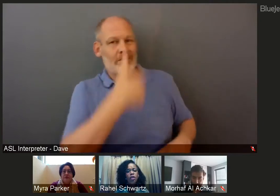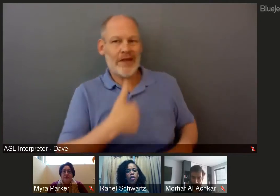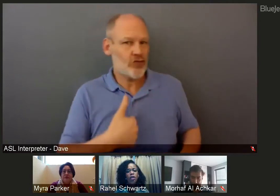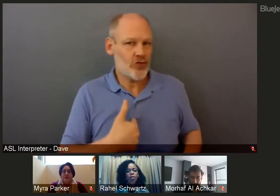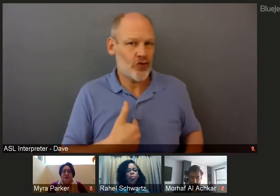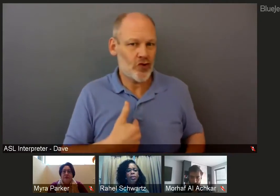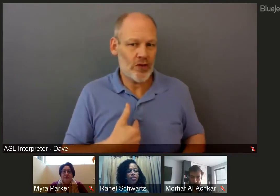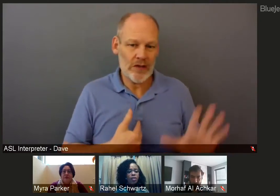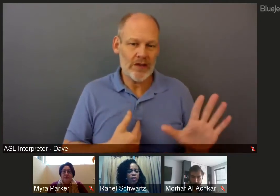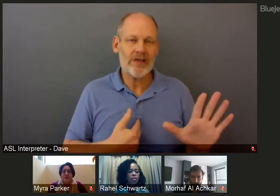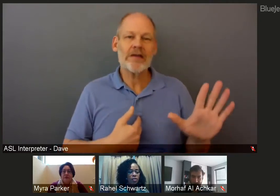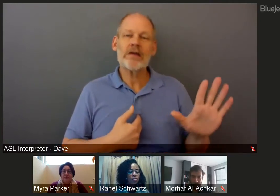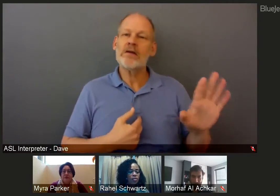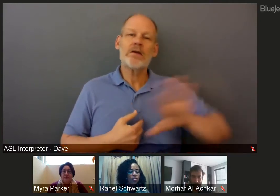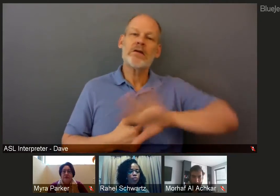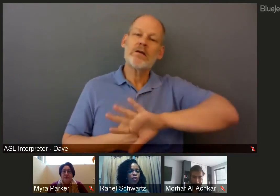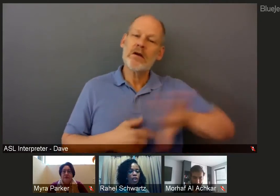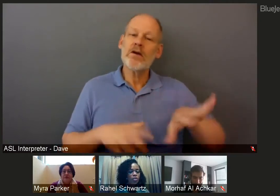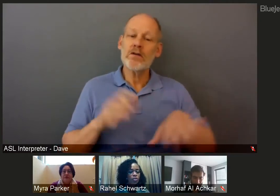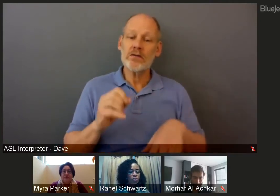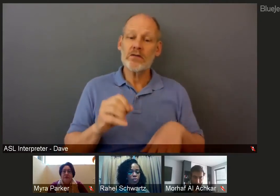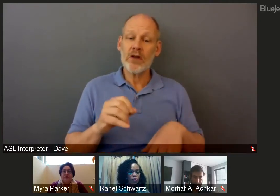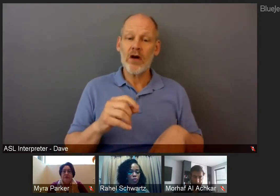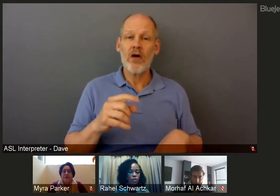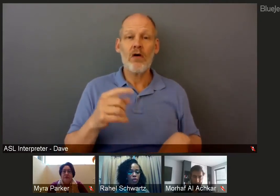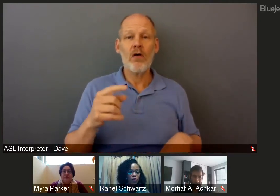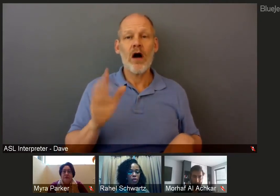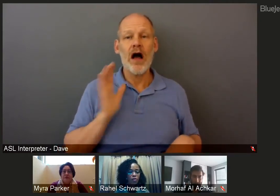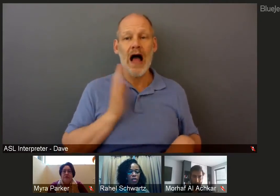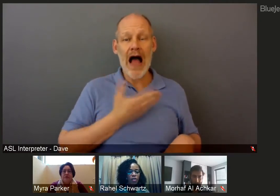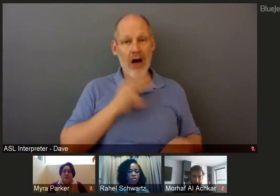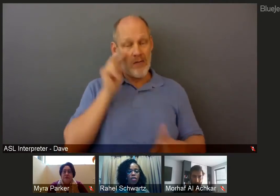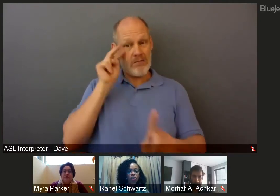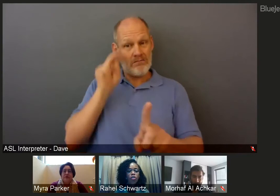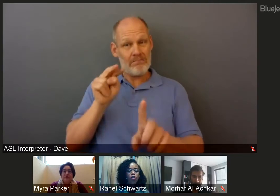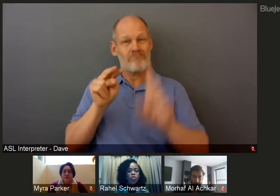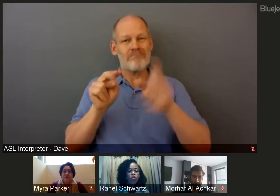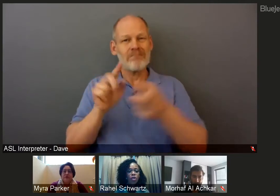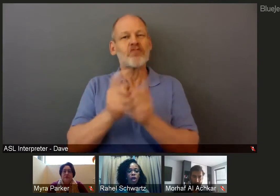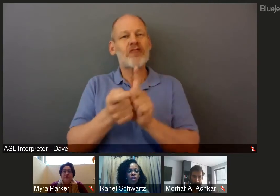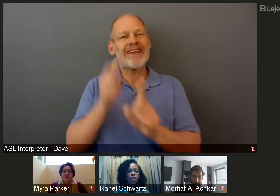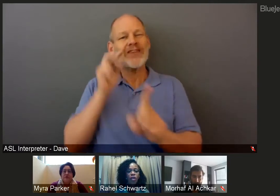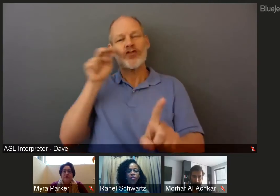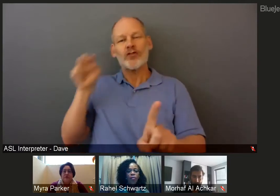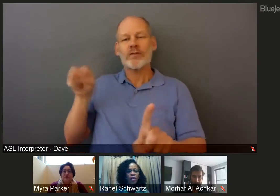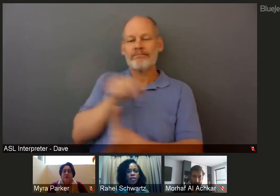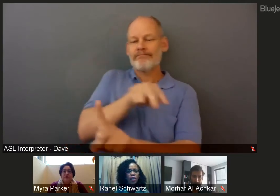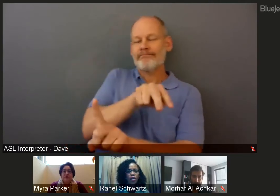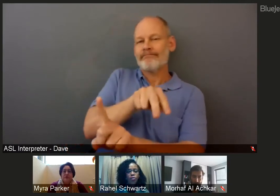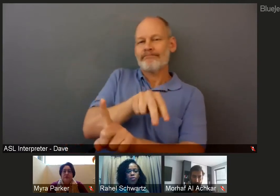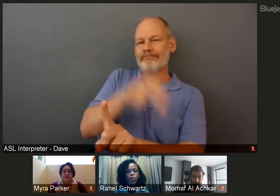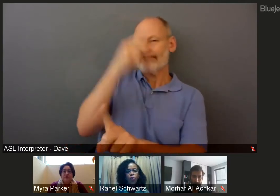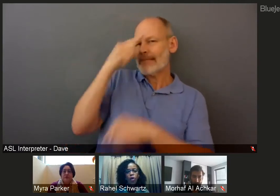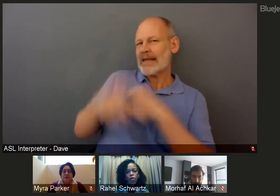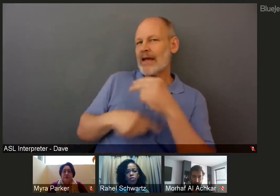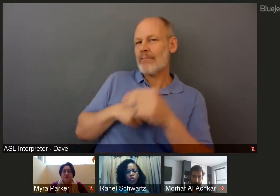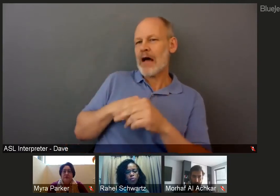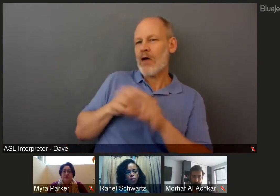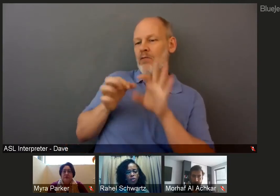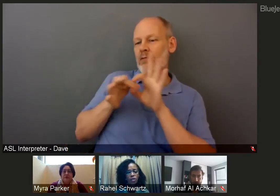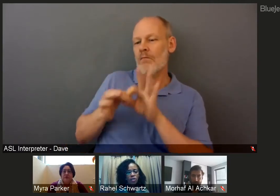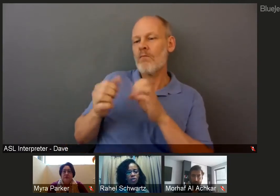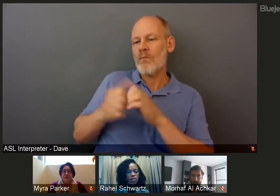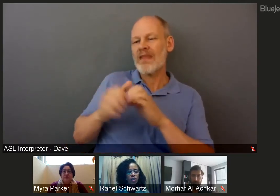is building relationships with communities. In addition to that, finding out what are